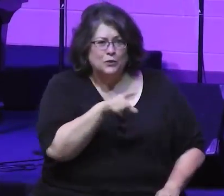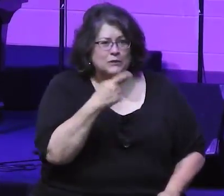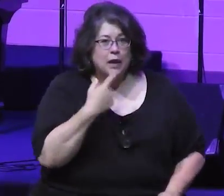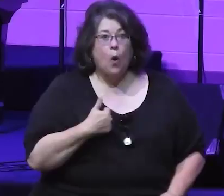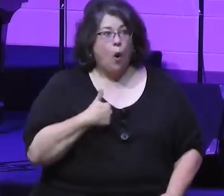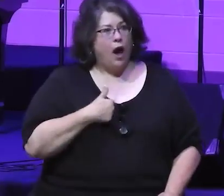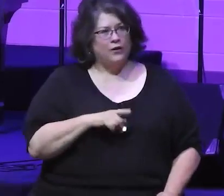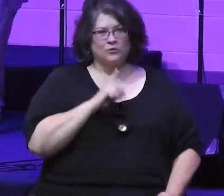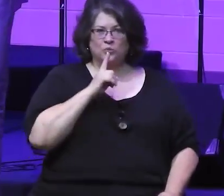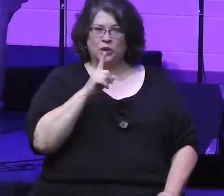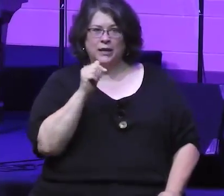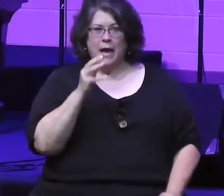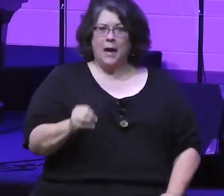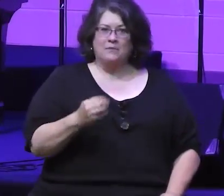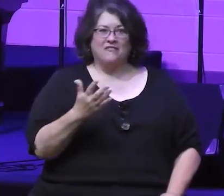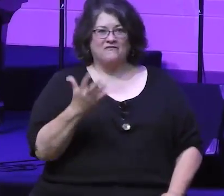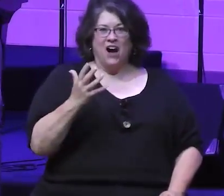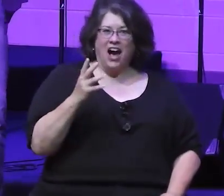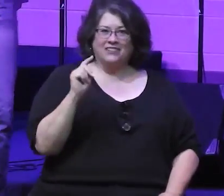person.